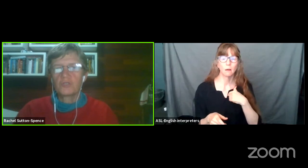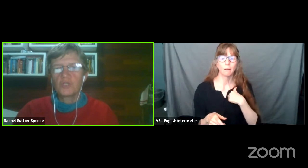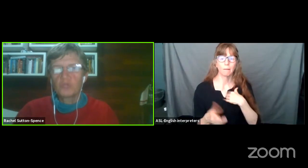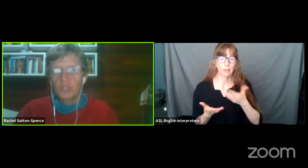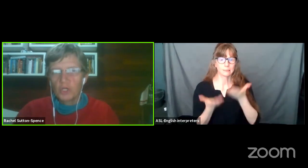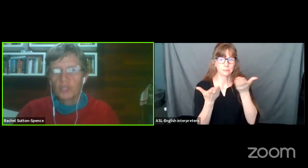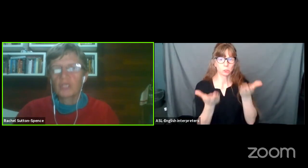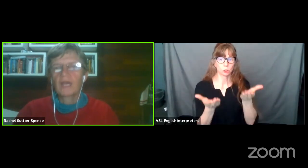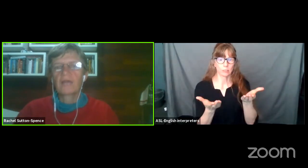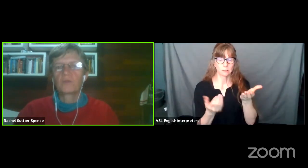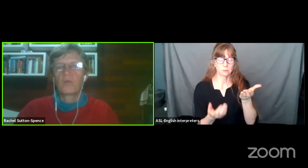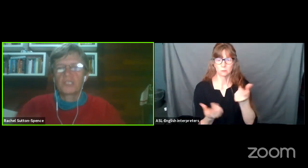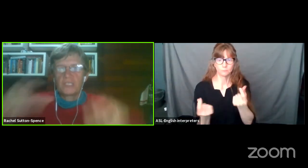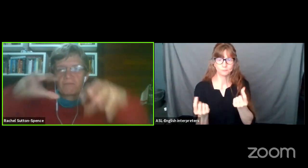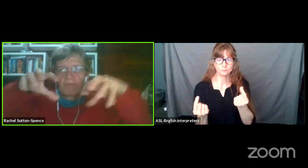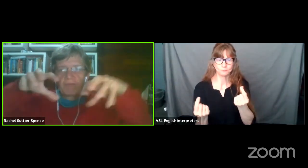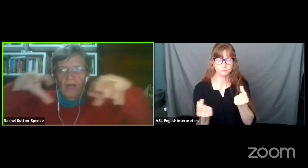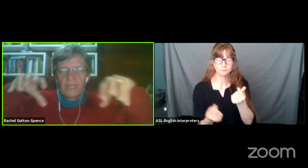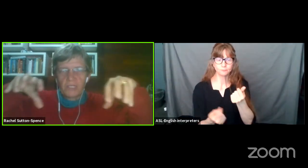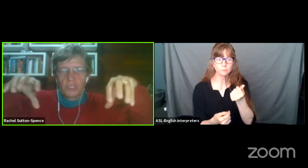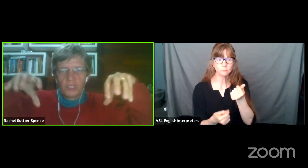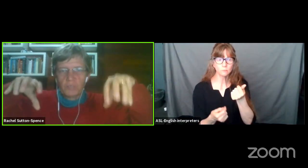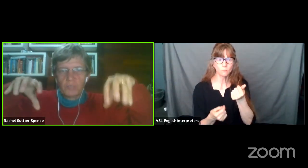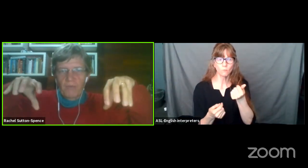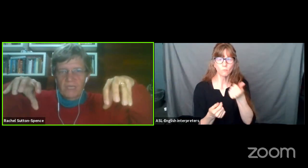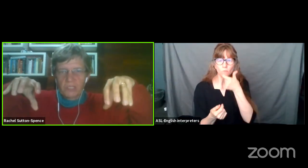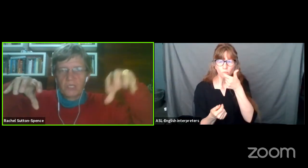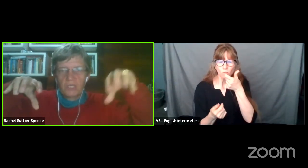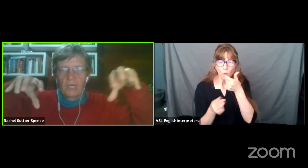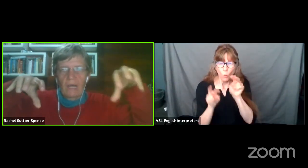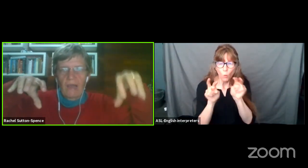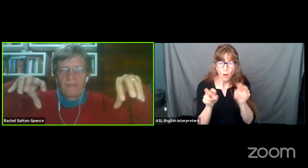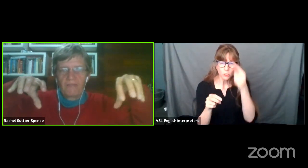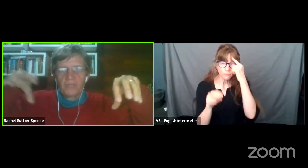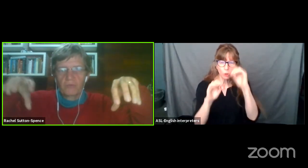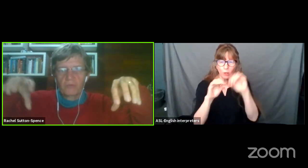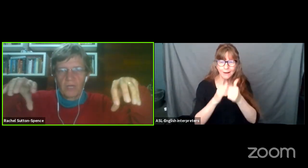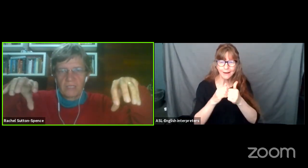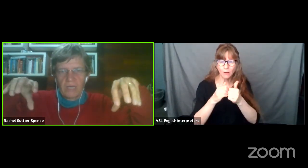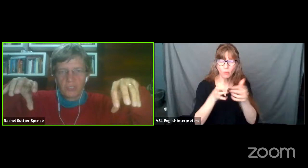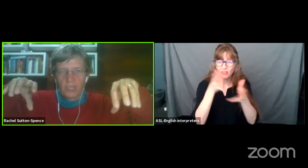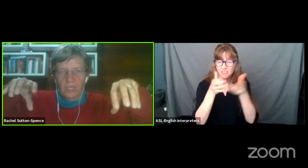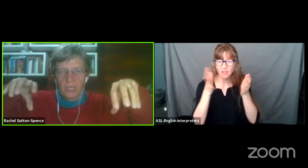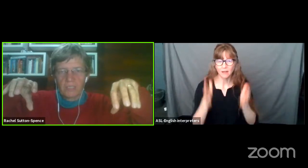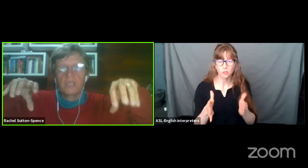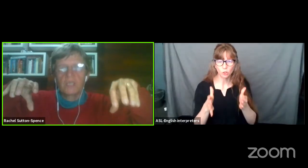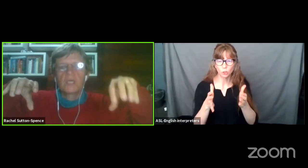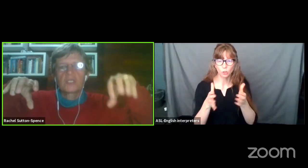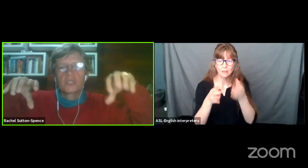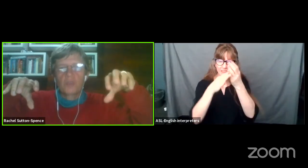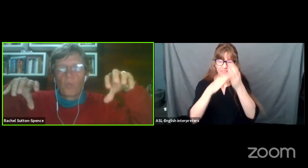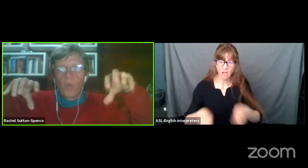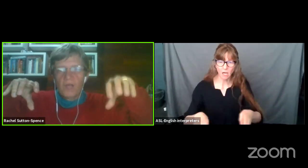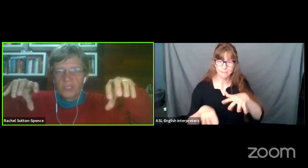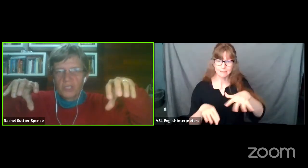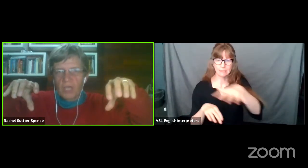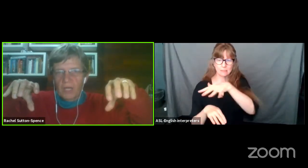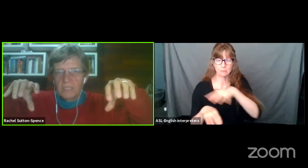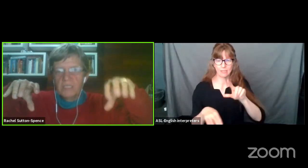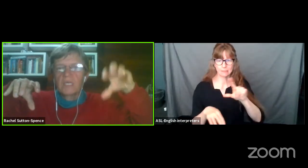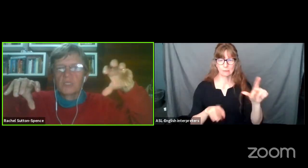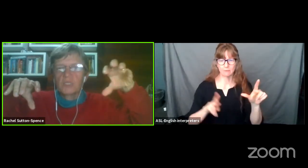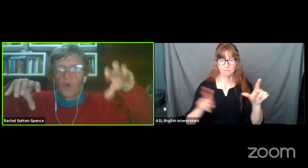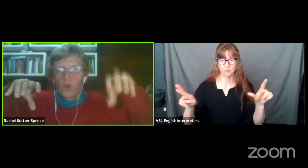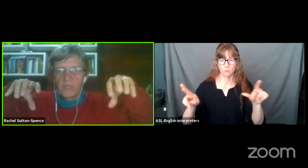you look at the way she divides space, left and right-hand side, so that one